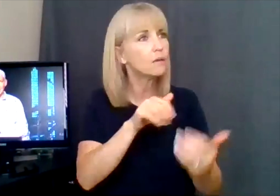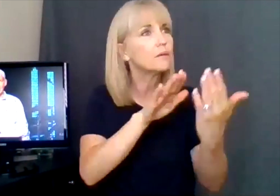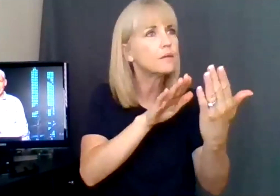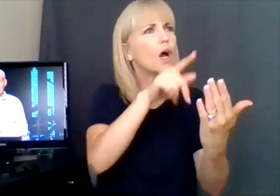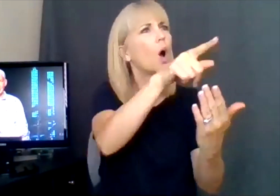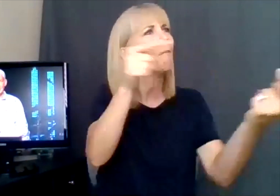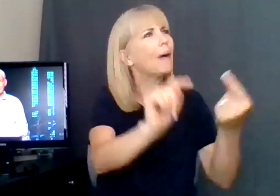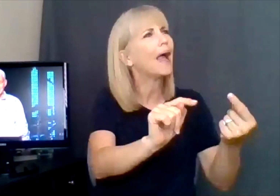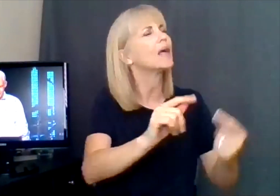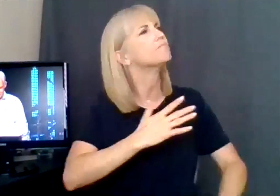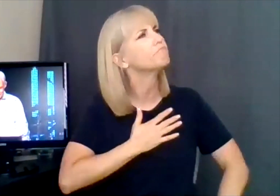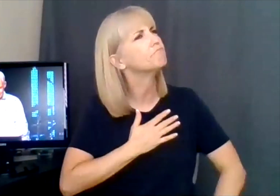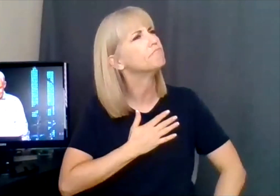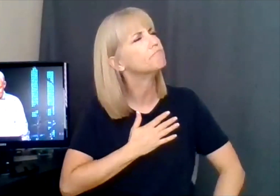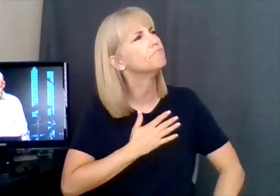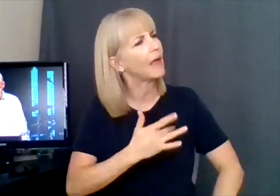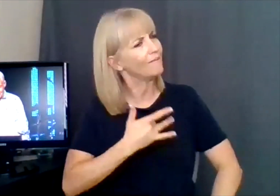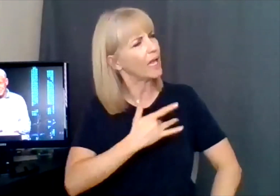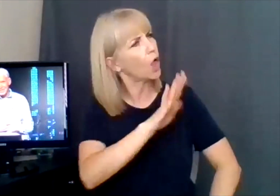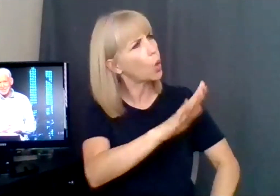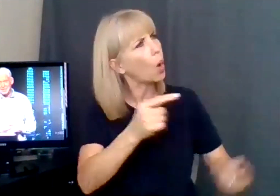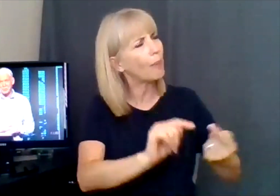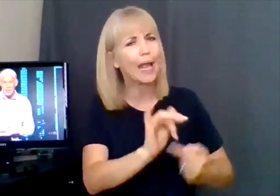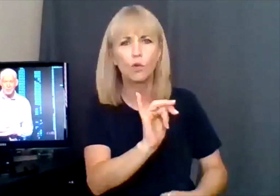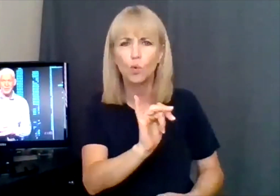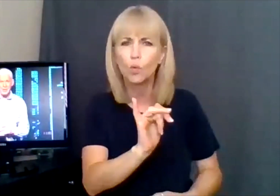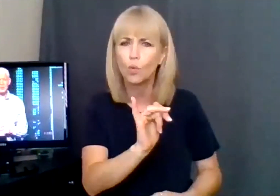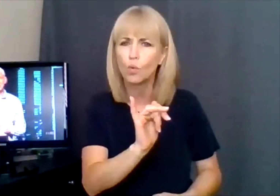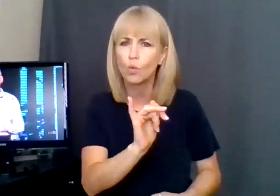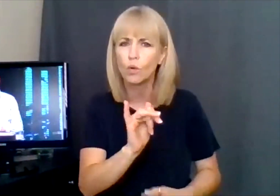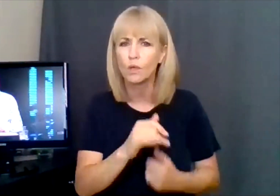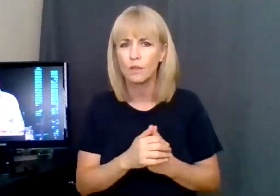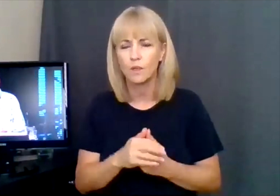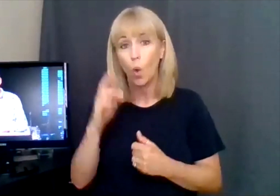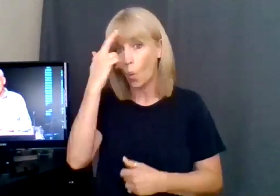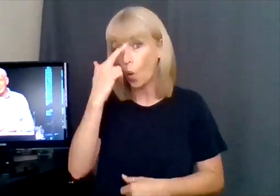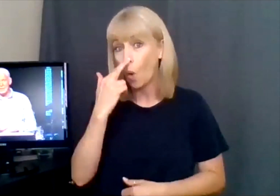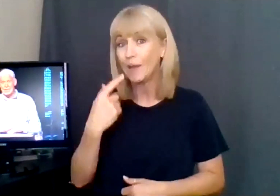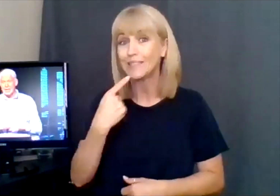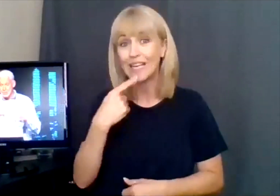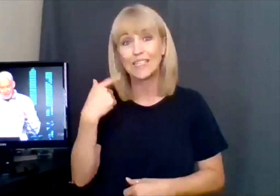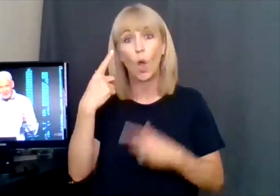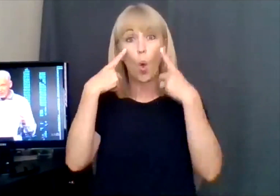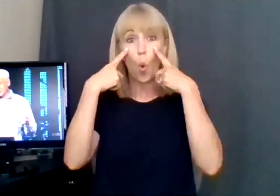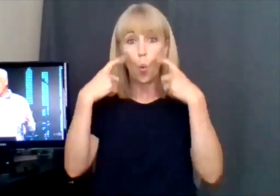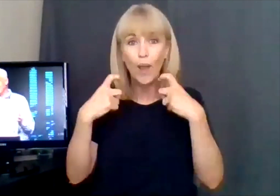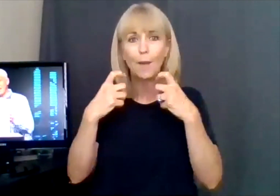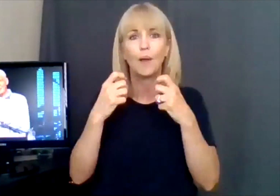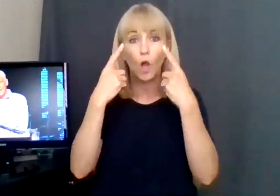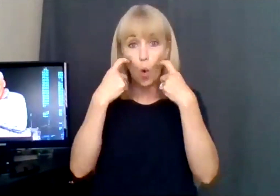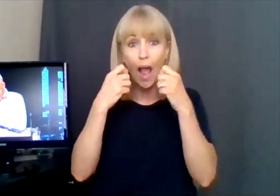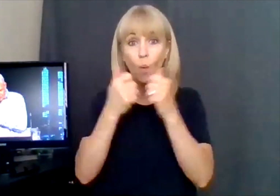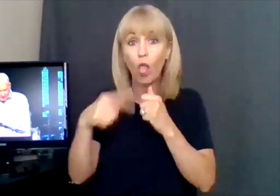pain of those around us. Romans 12:15, it says, weep with those who weep. And now you may be a person that